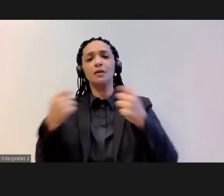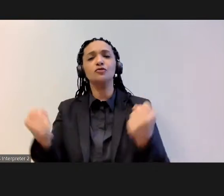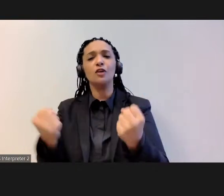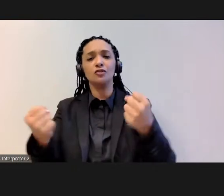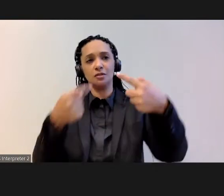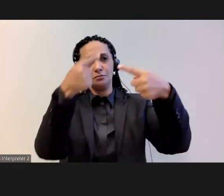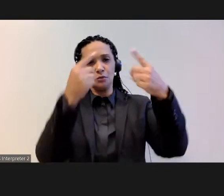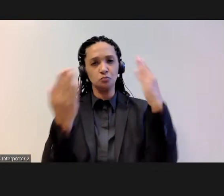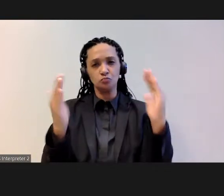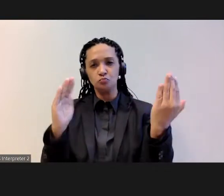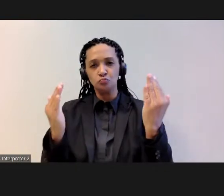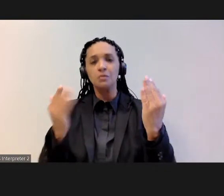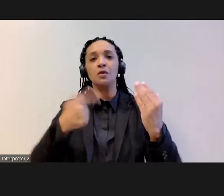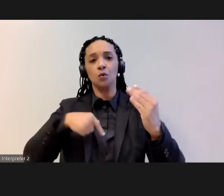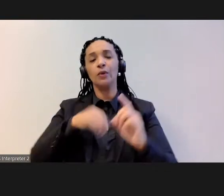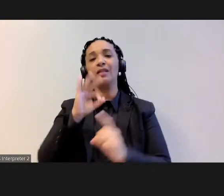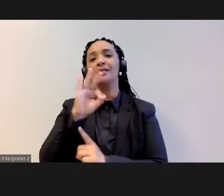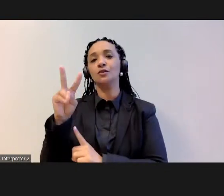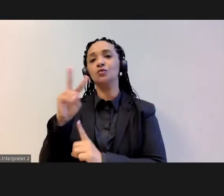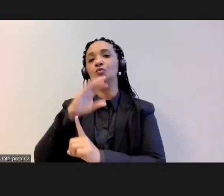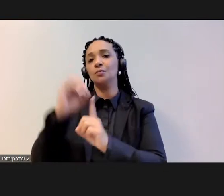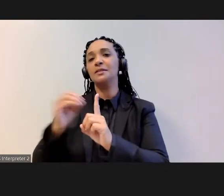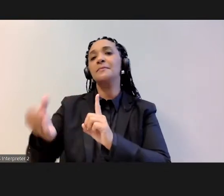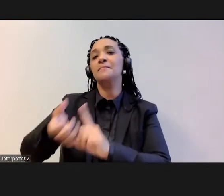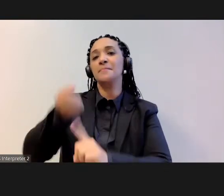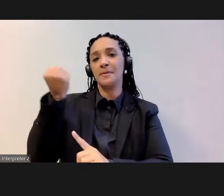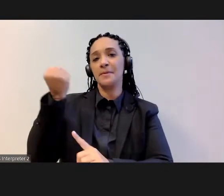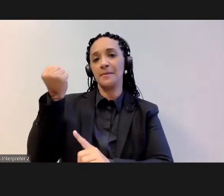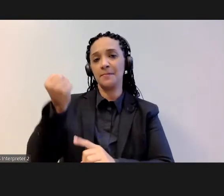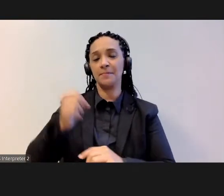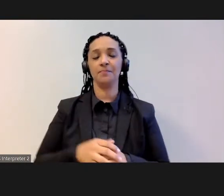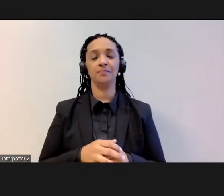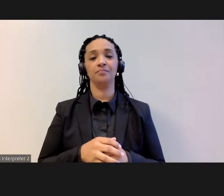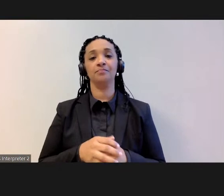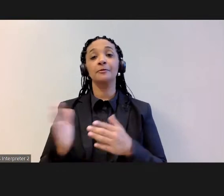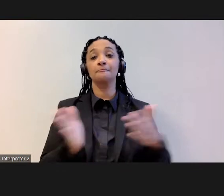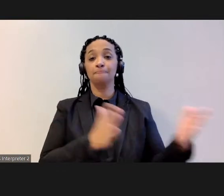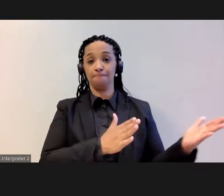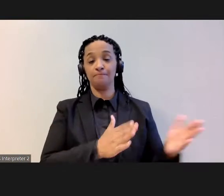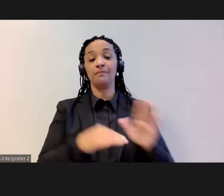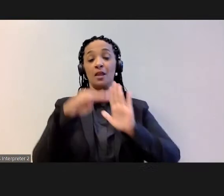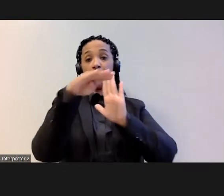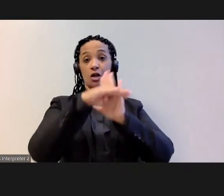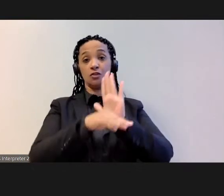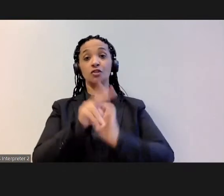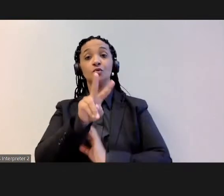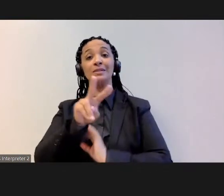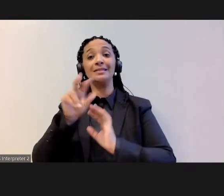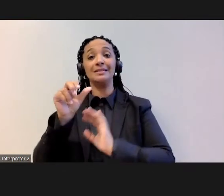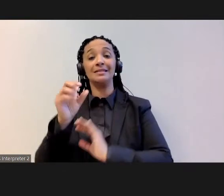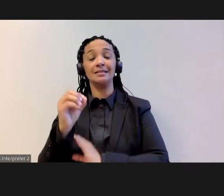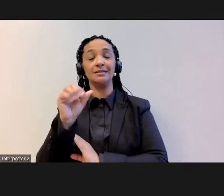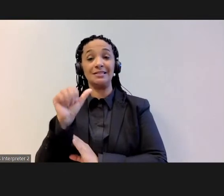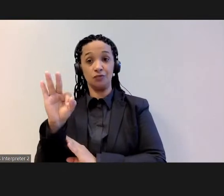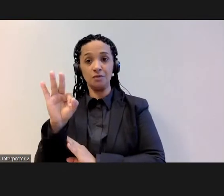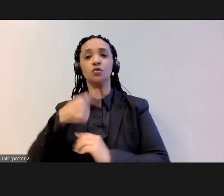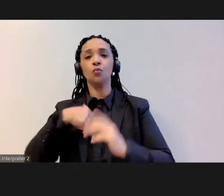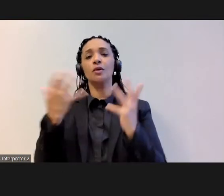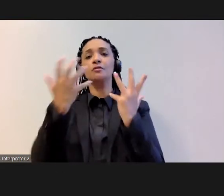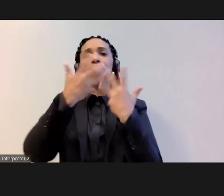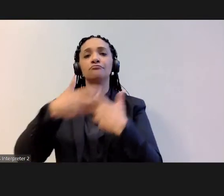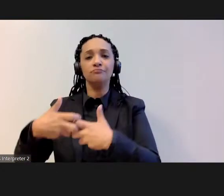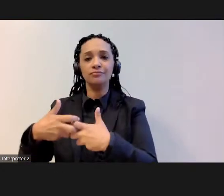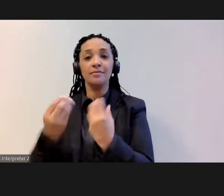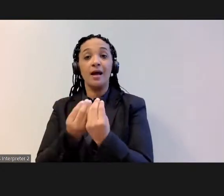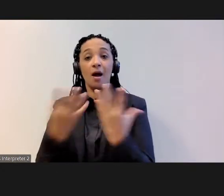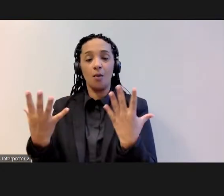respect to Agenda 2063, we found that we are aligned at 75%. So this